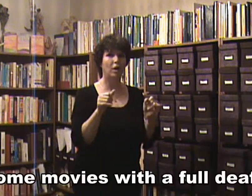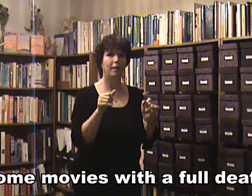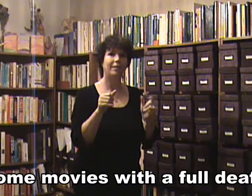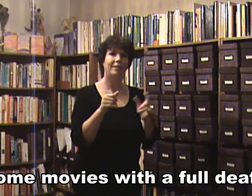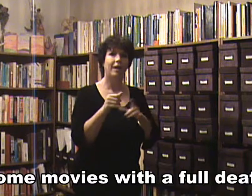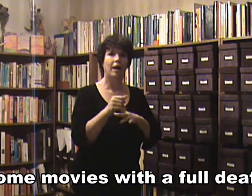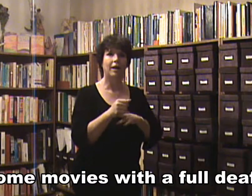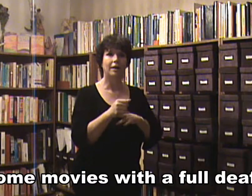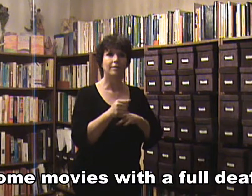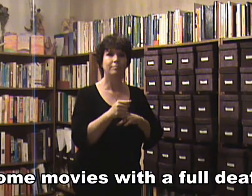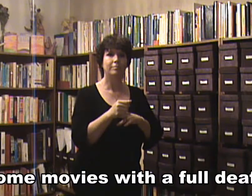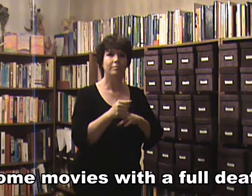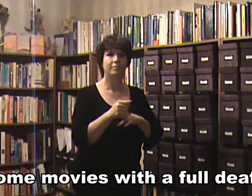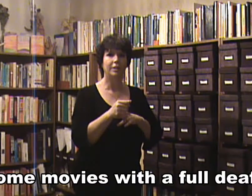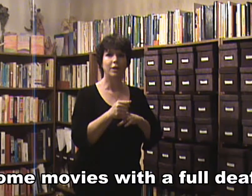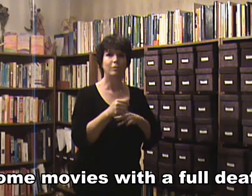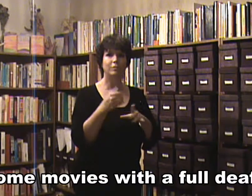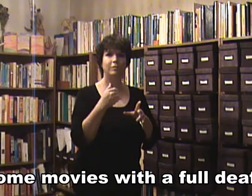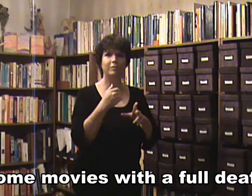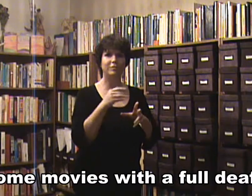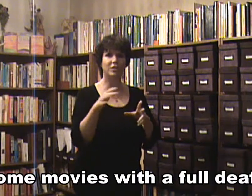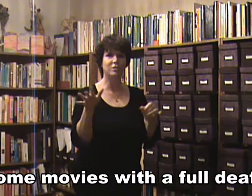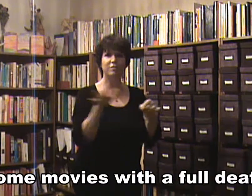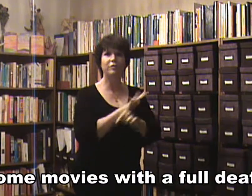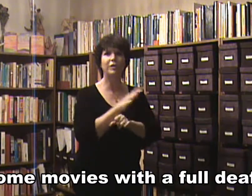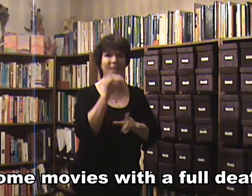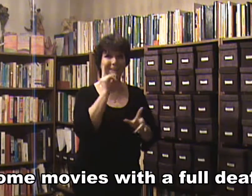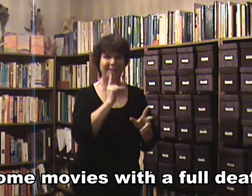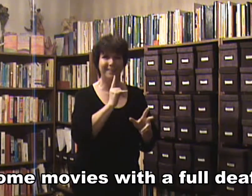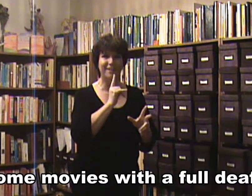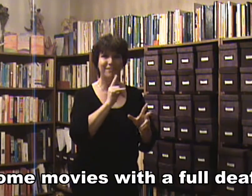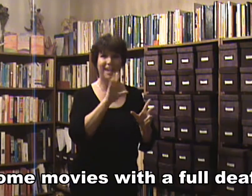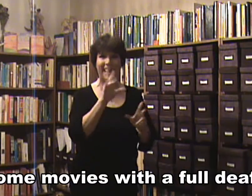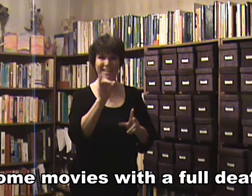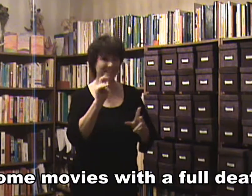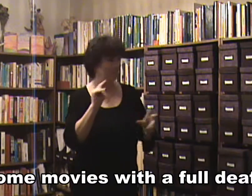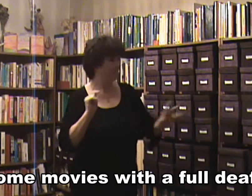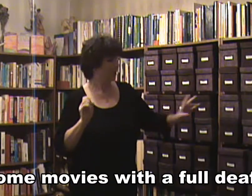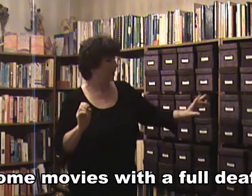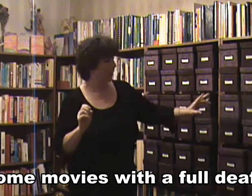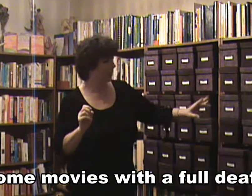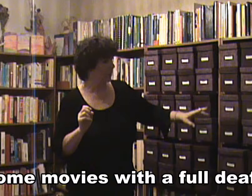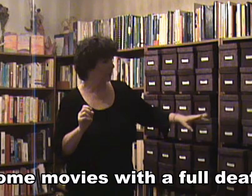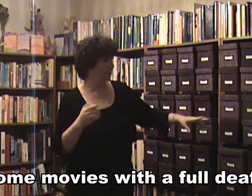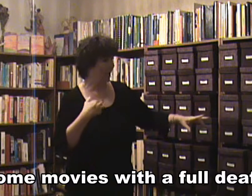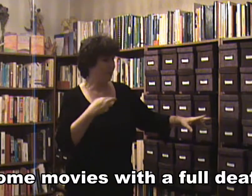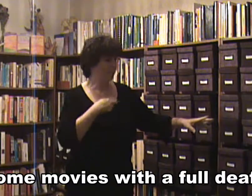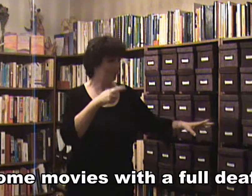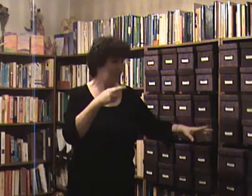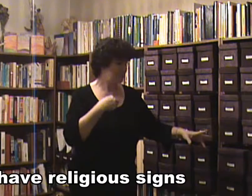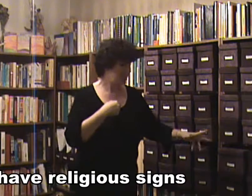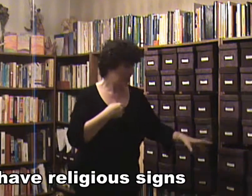are, you know, just fully a deaf cast. I have a religious